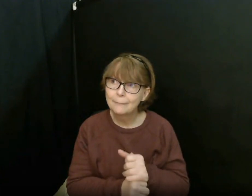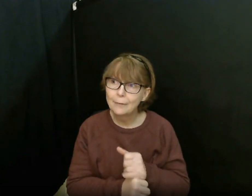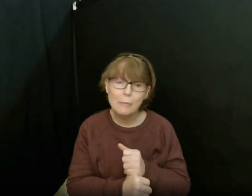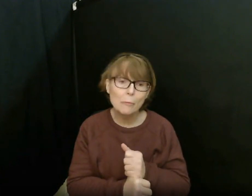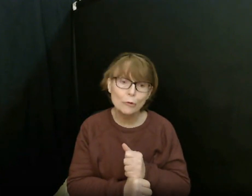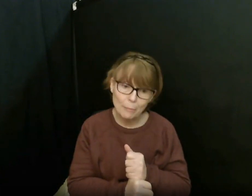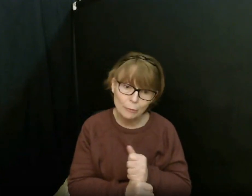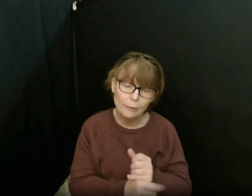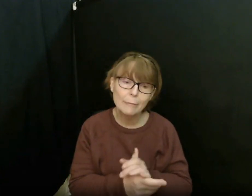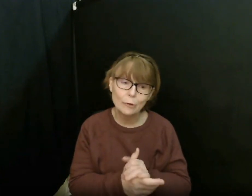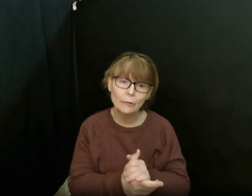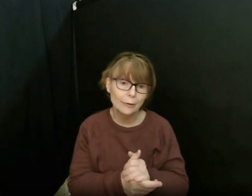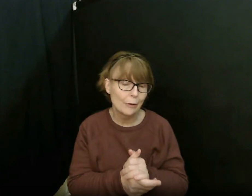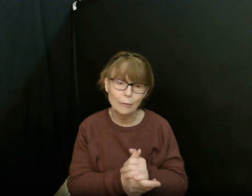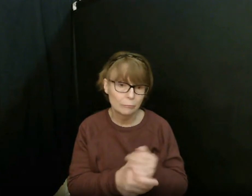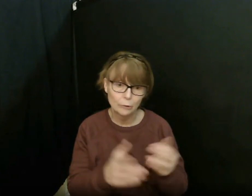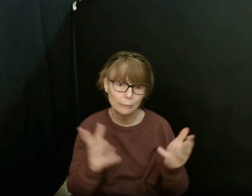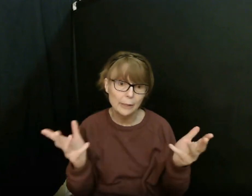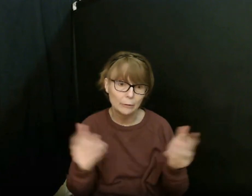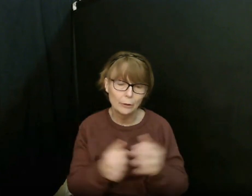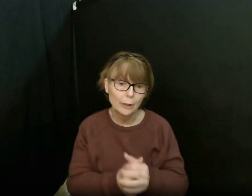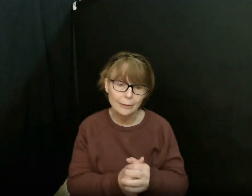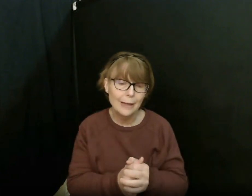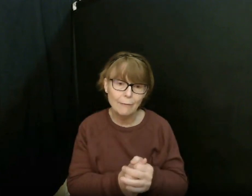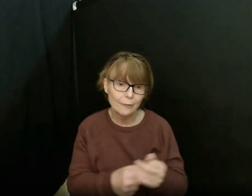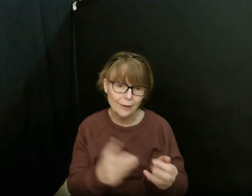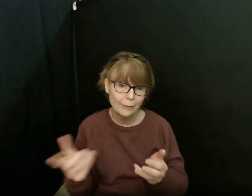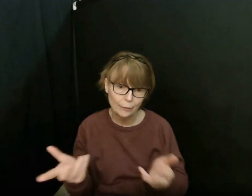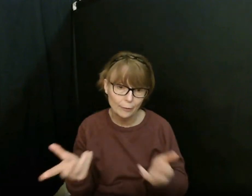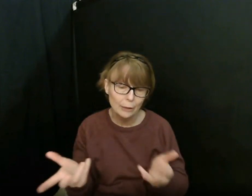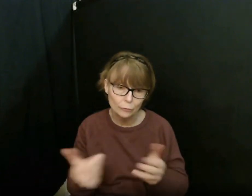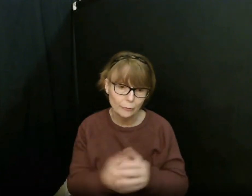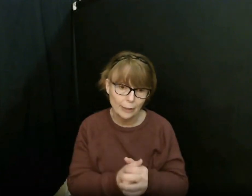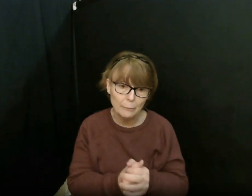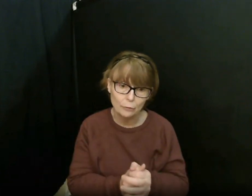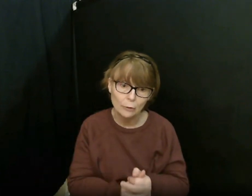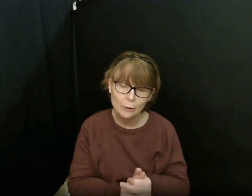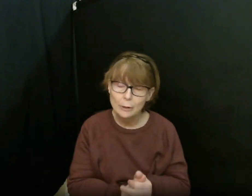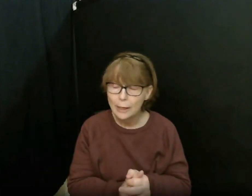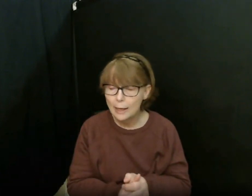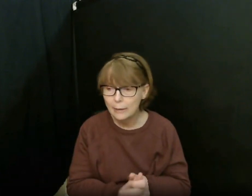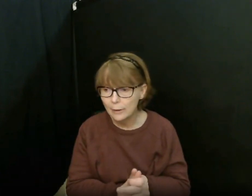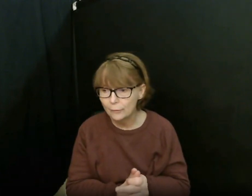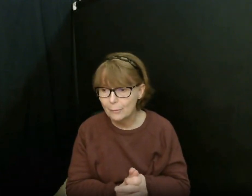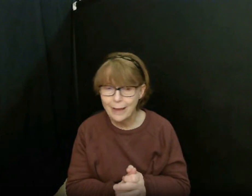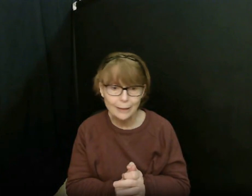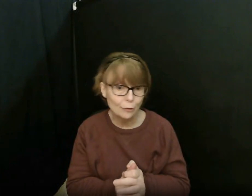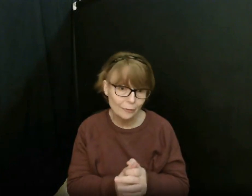some of them were troubled. Some of them just didn't know, couldn't read, didn't have their English as their language, Mhm. and some of them had English as their